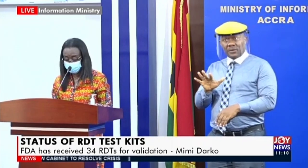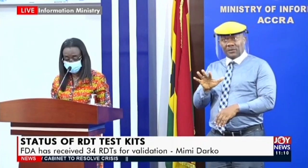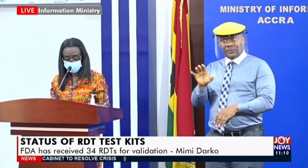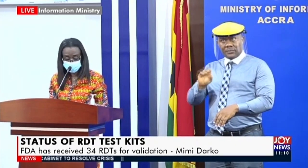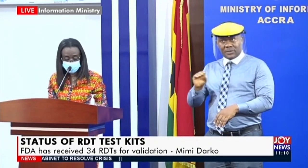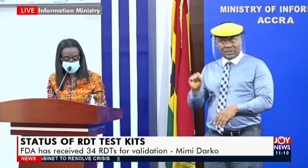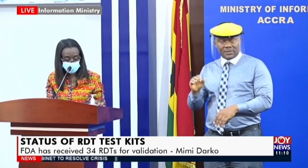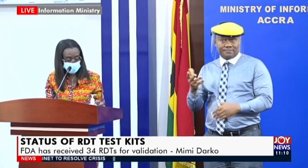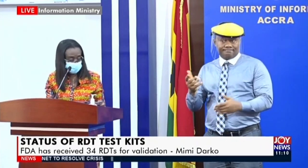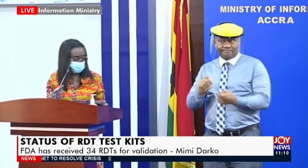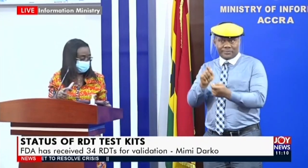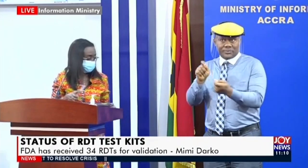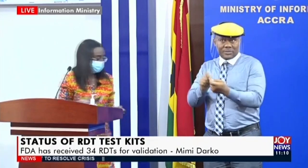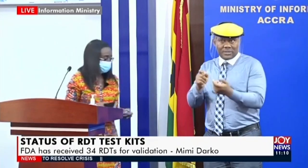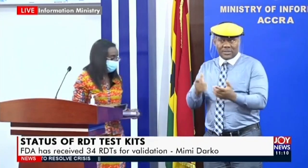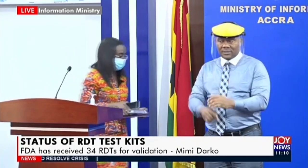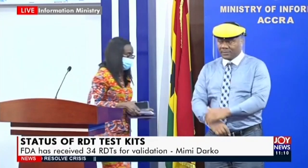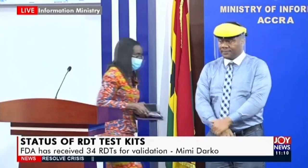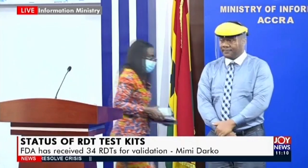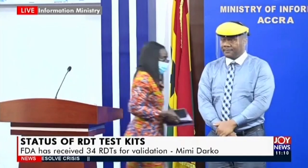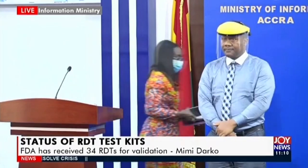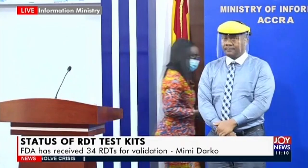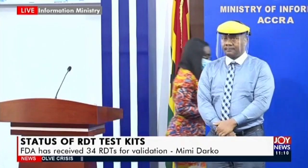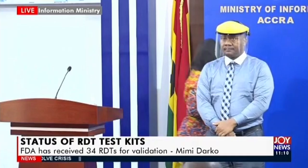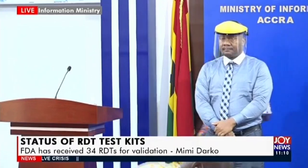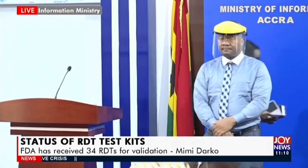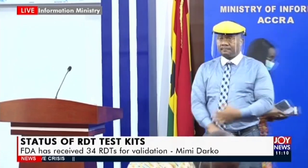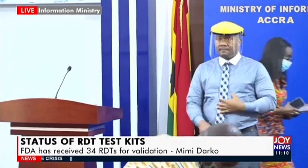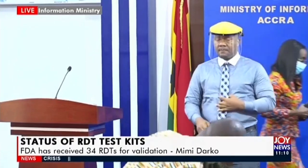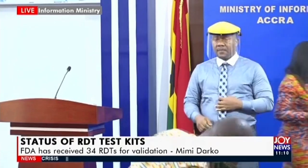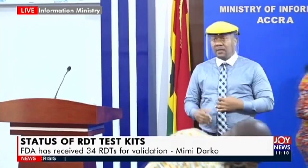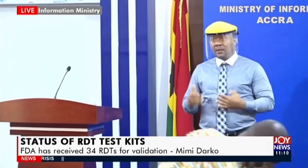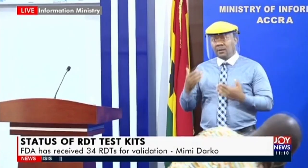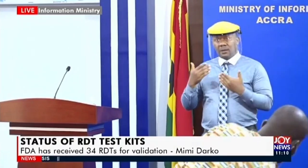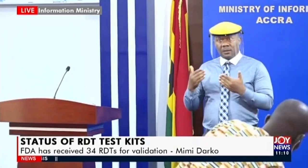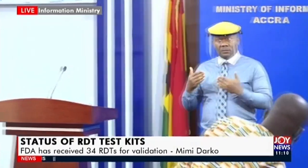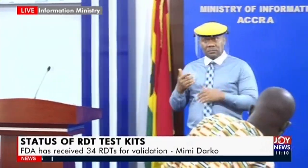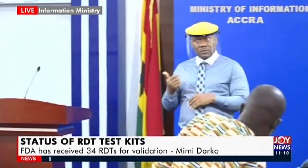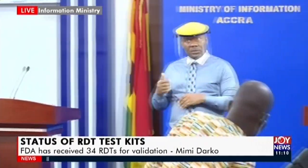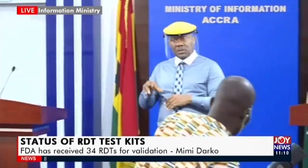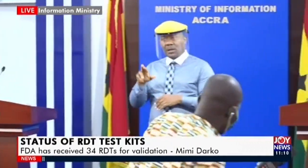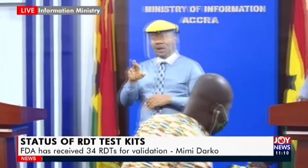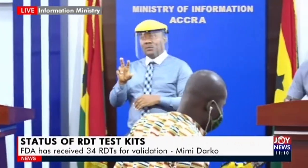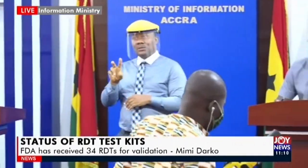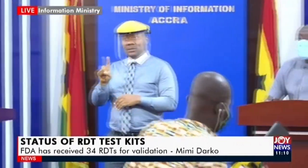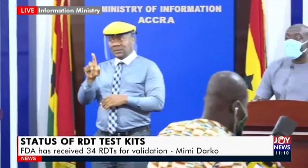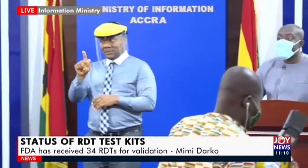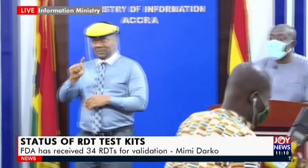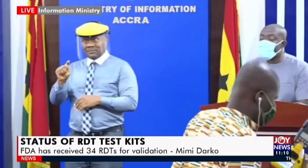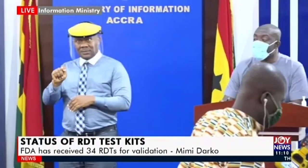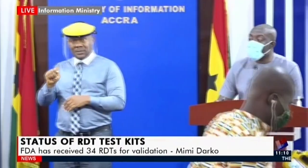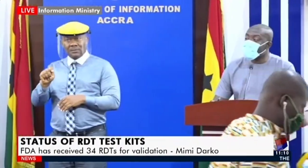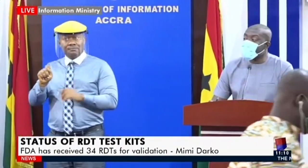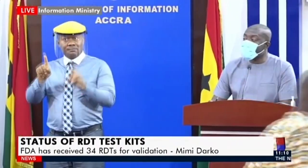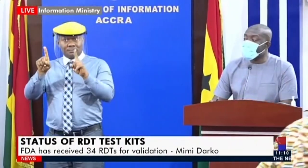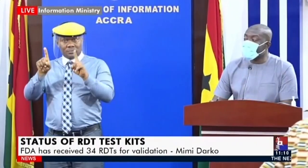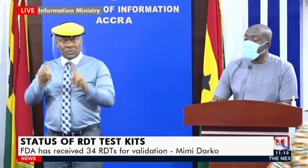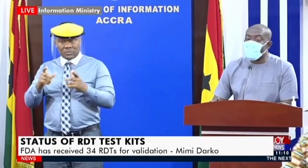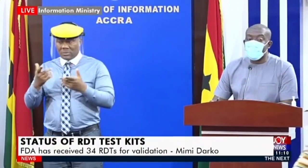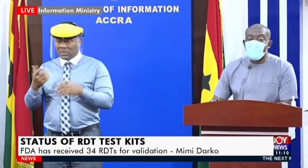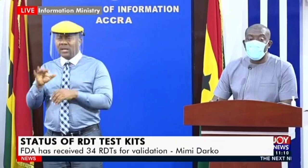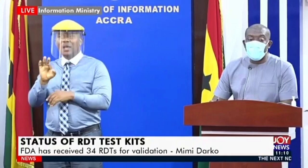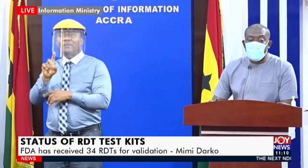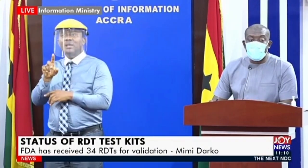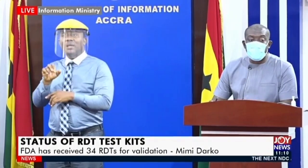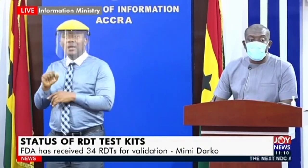much. Thank you, Ms. Datsun, for that update on the status of RDT test kits and the work that the